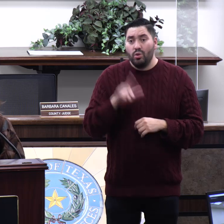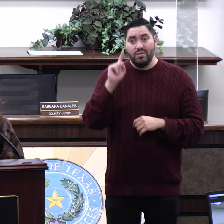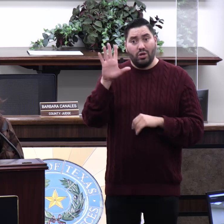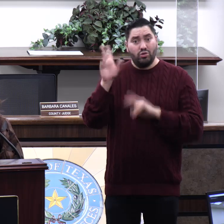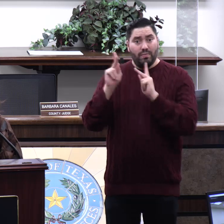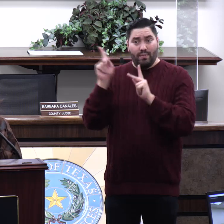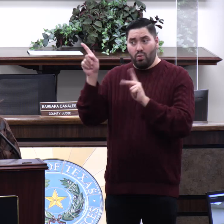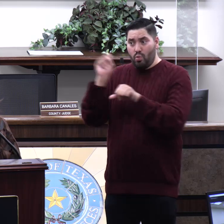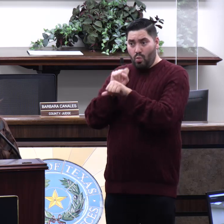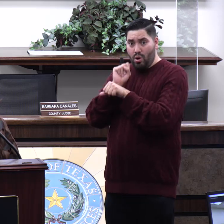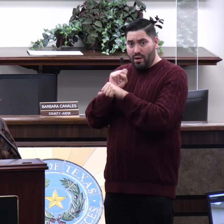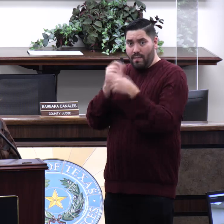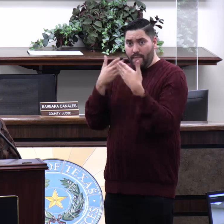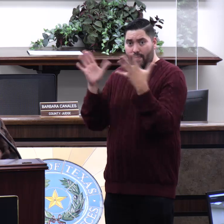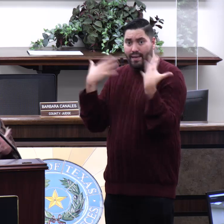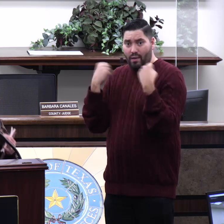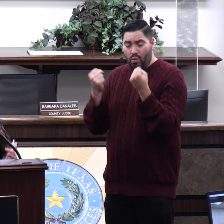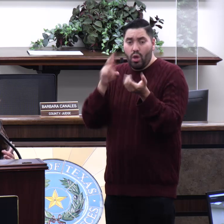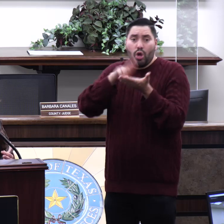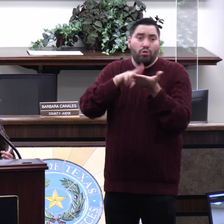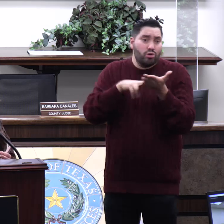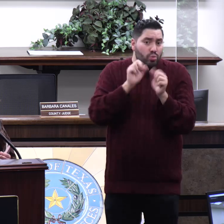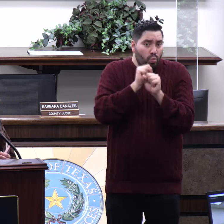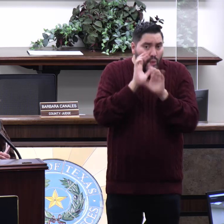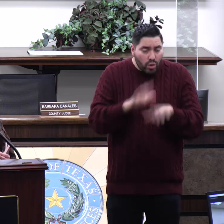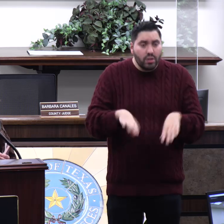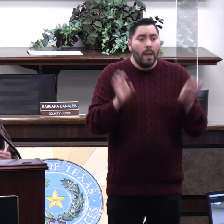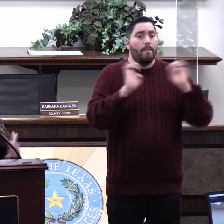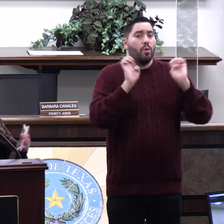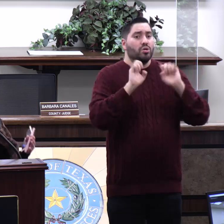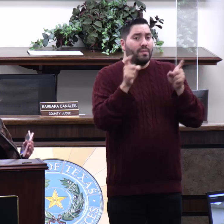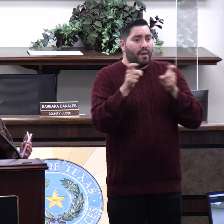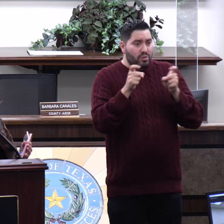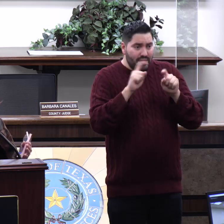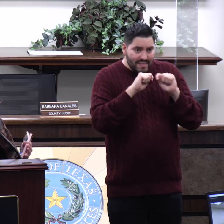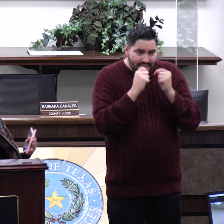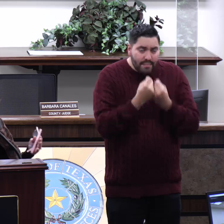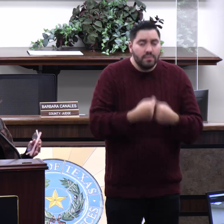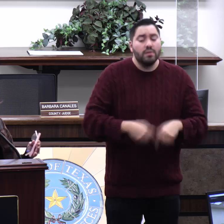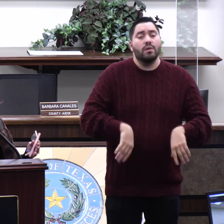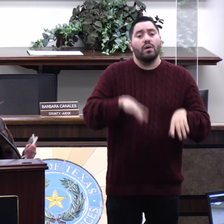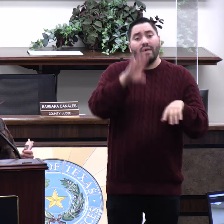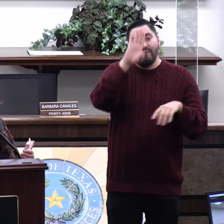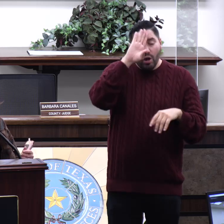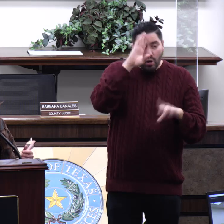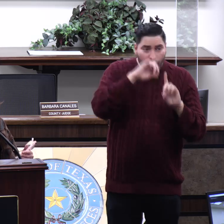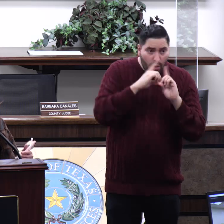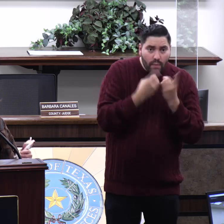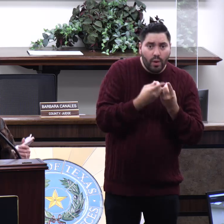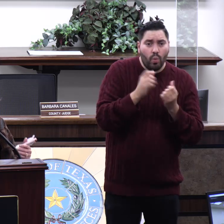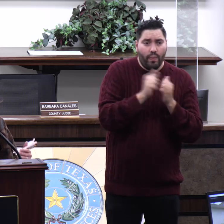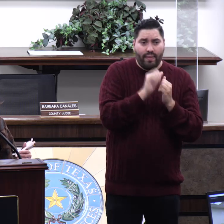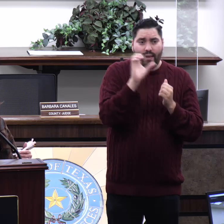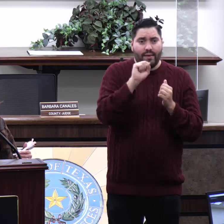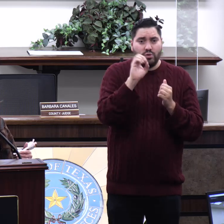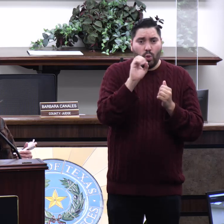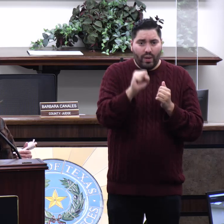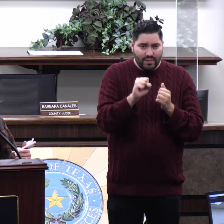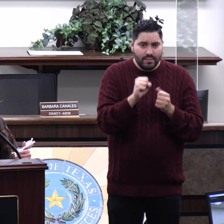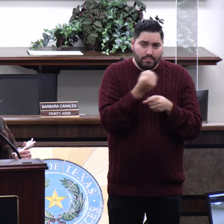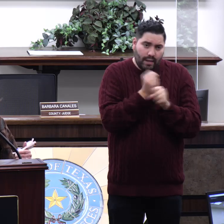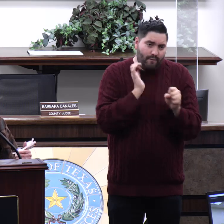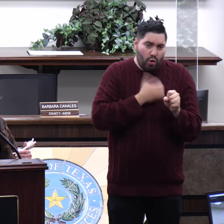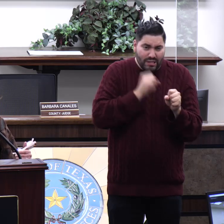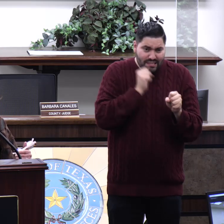health, plus all of our contract workers, plus our emergency management teams, our fire department, as the mayor said with SOS. Look, it's going to